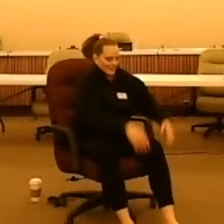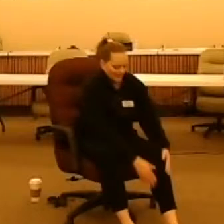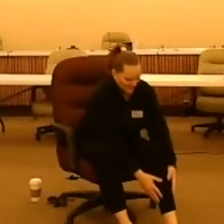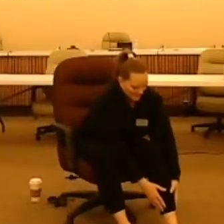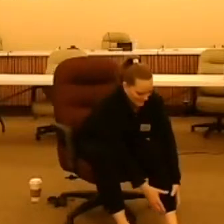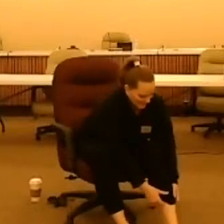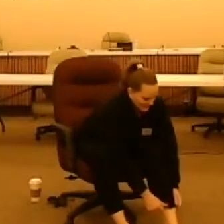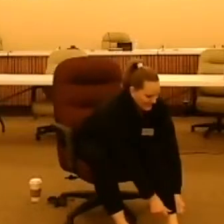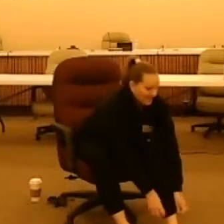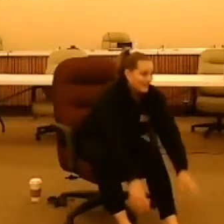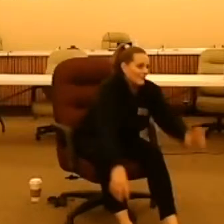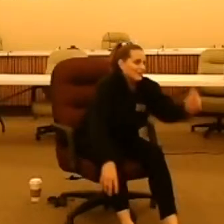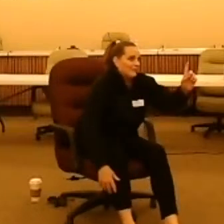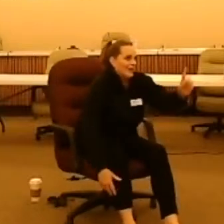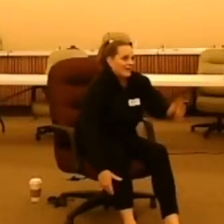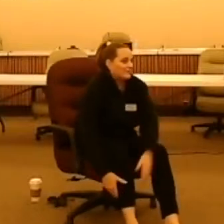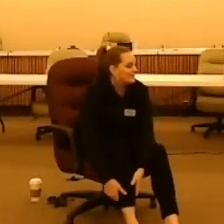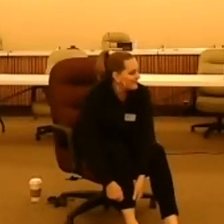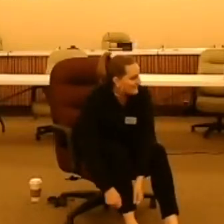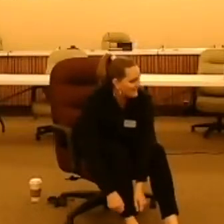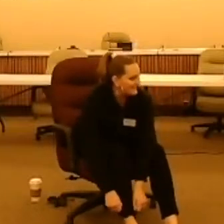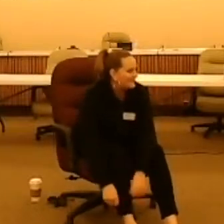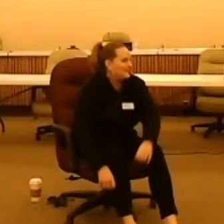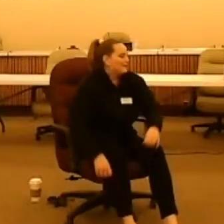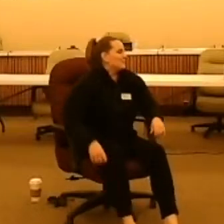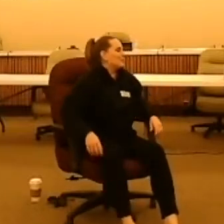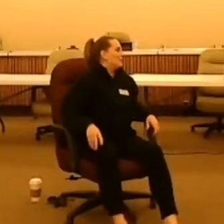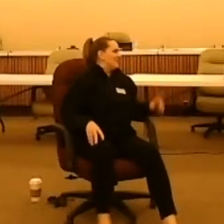Oh, when Bob showed me that one. What are you